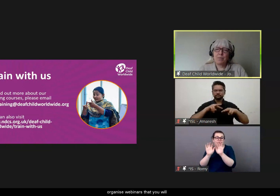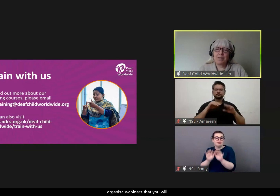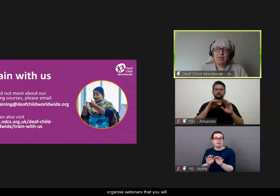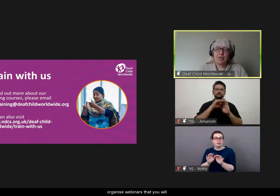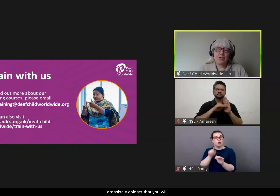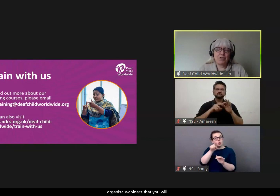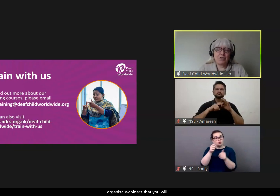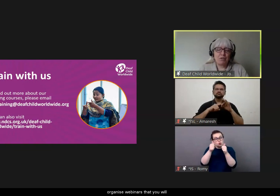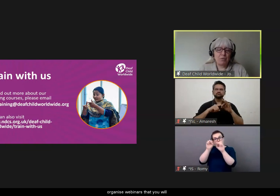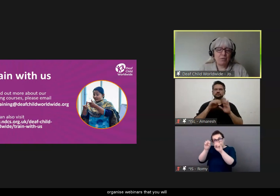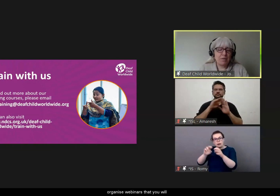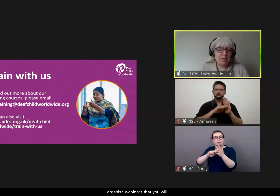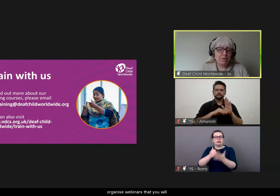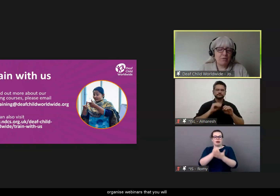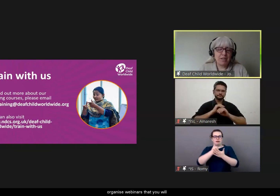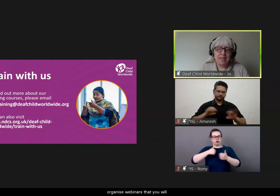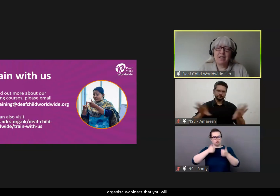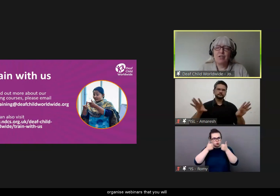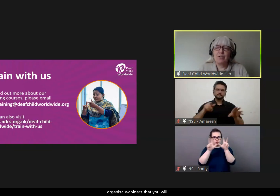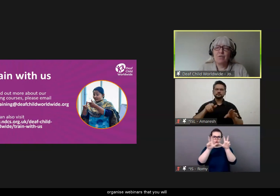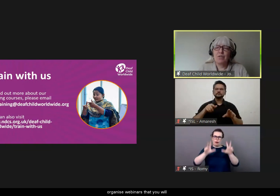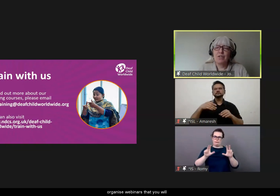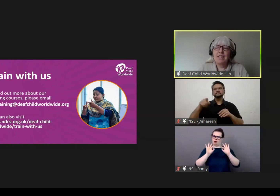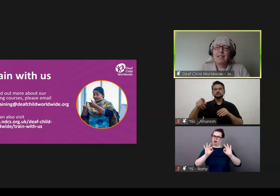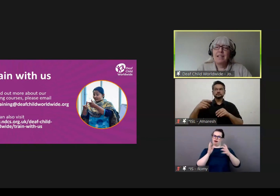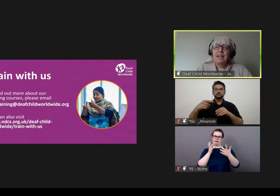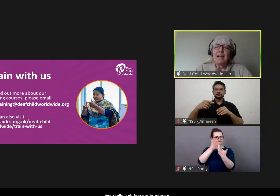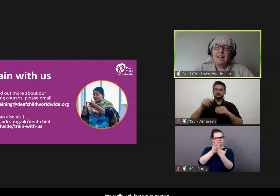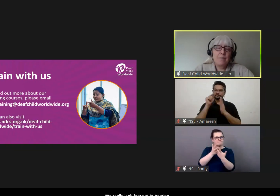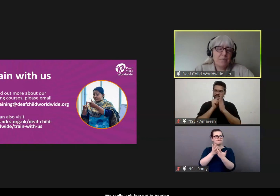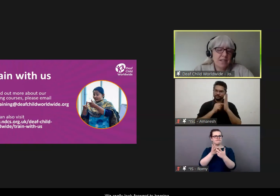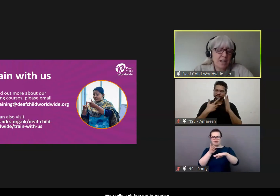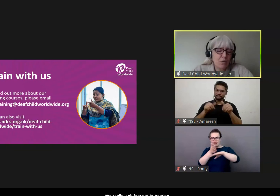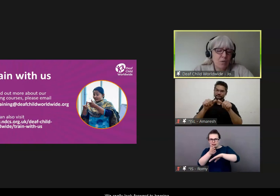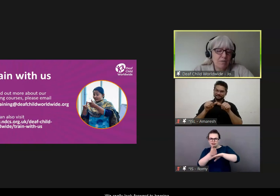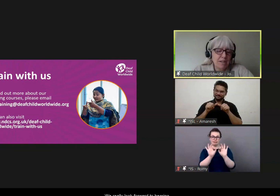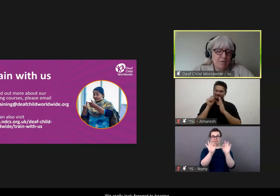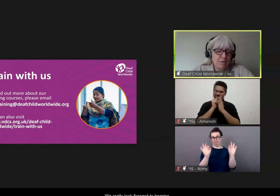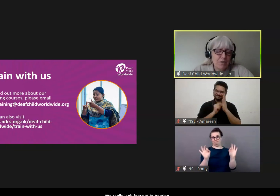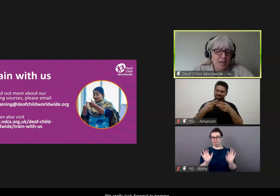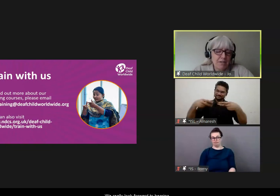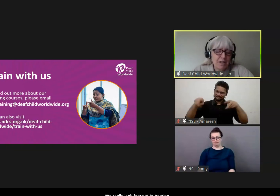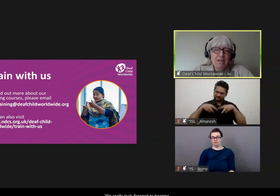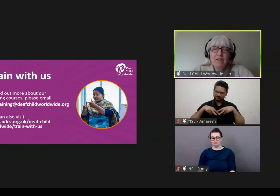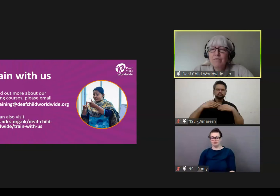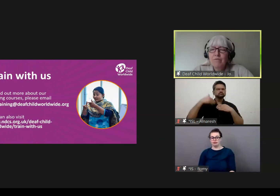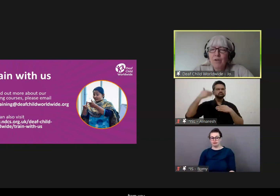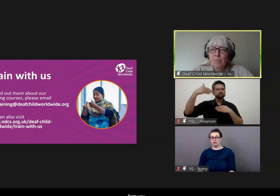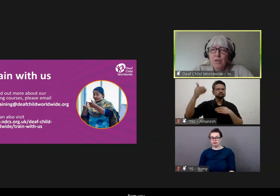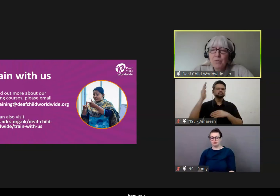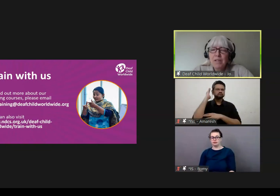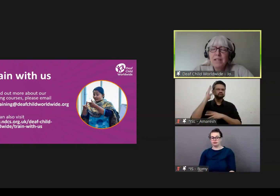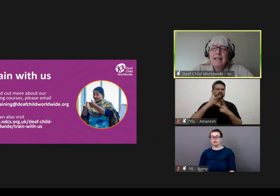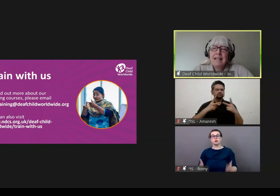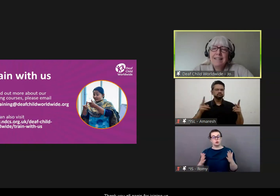organize webinars that you will find really useful. So we really look forward to hearing from